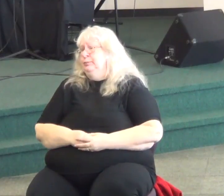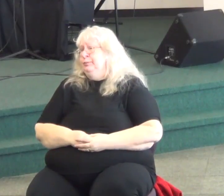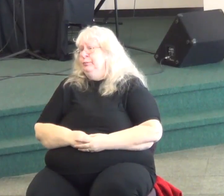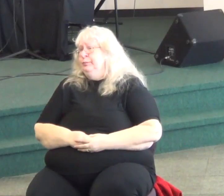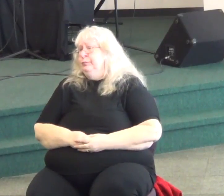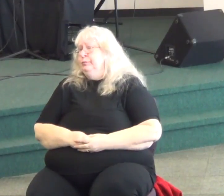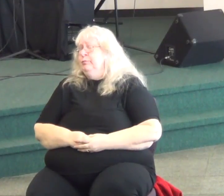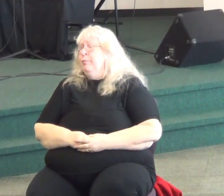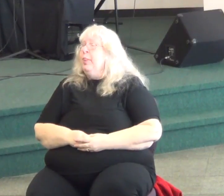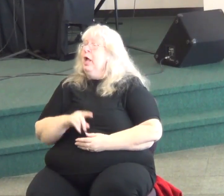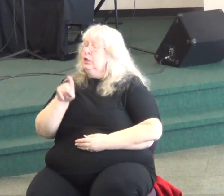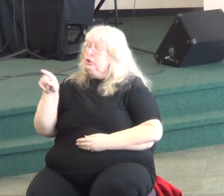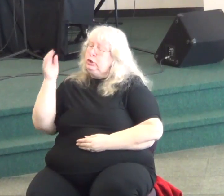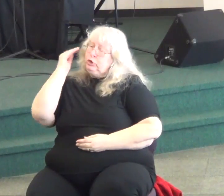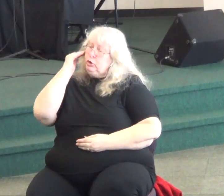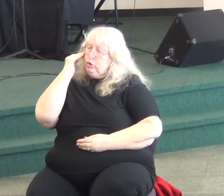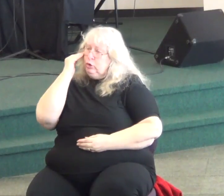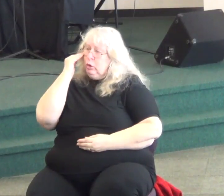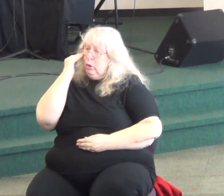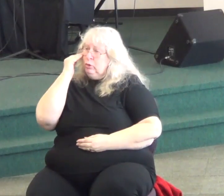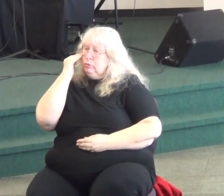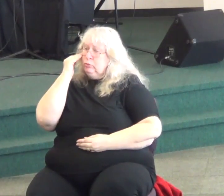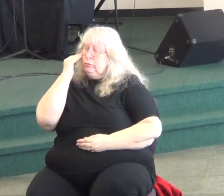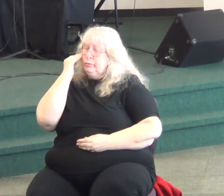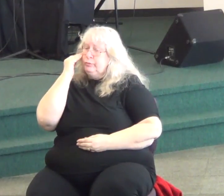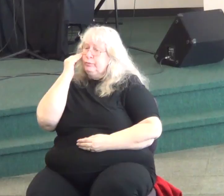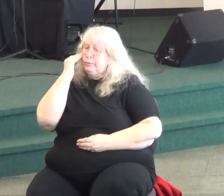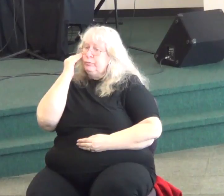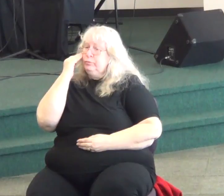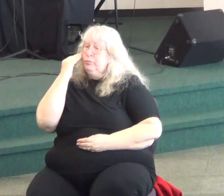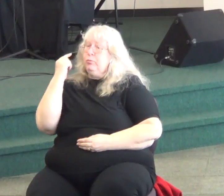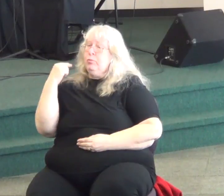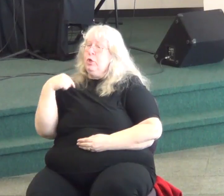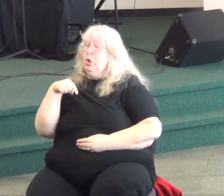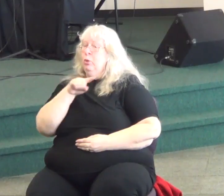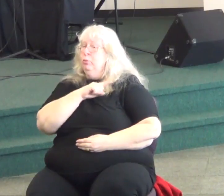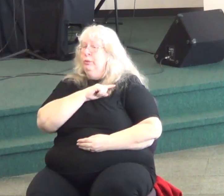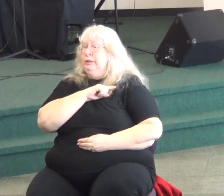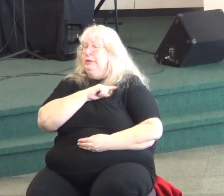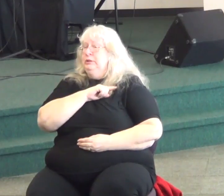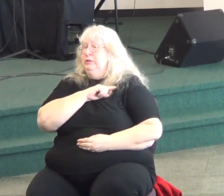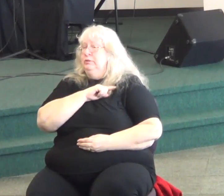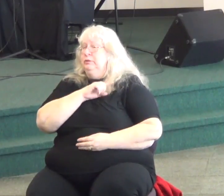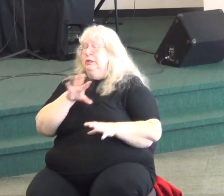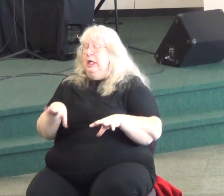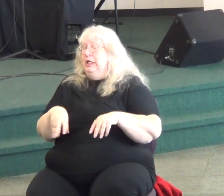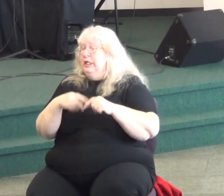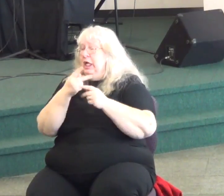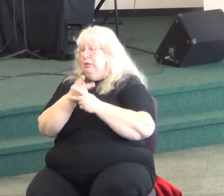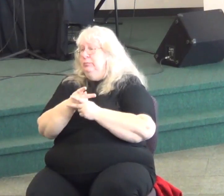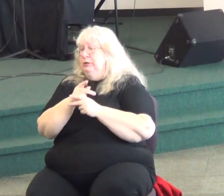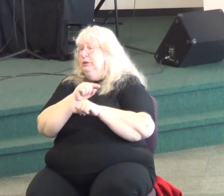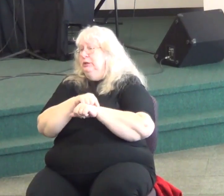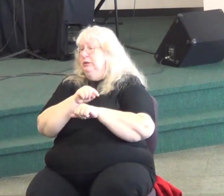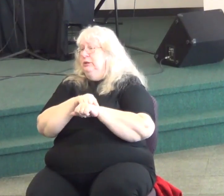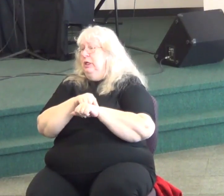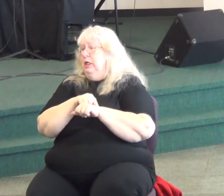And you know what? We've adopted that time to cry out to the Savior, and it's called election.